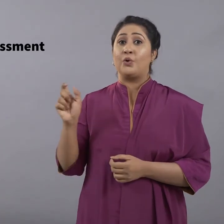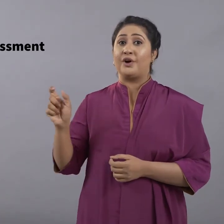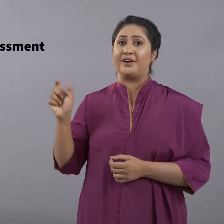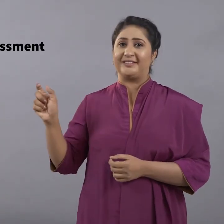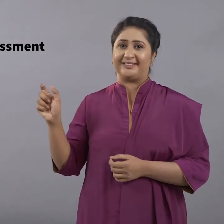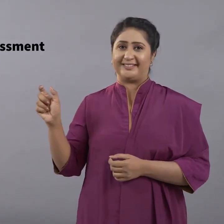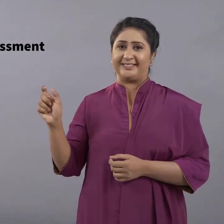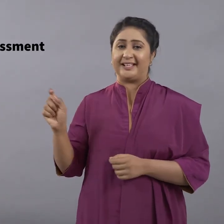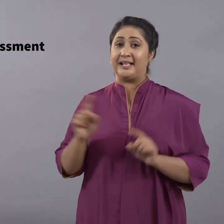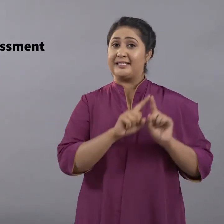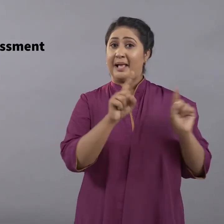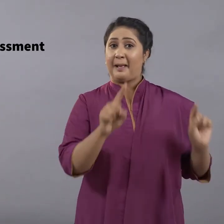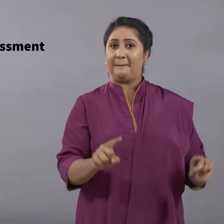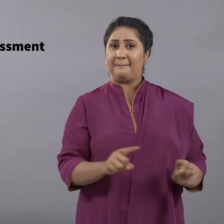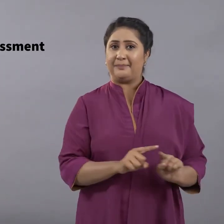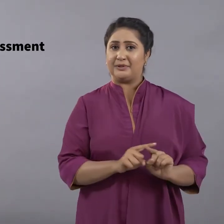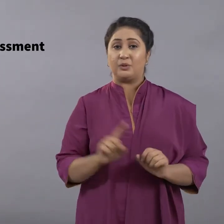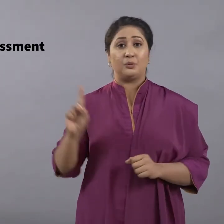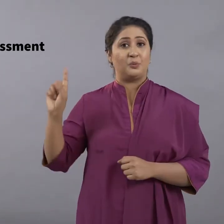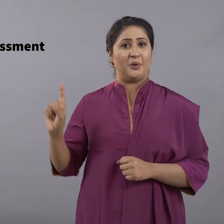Words. Sample 1.